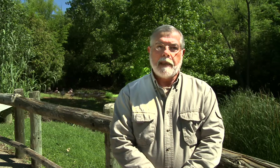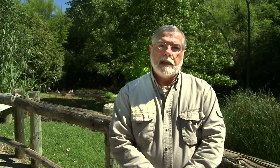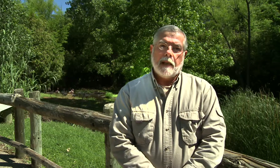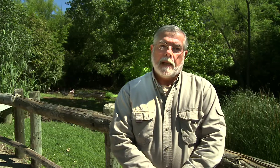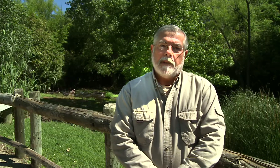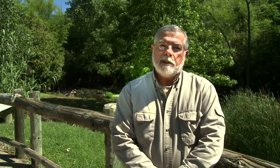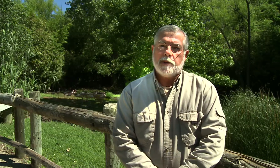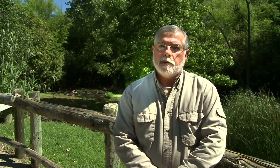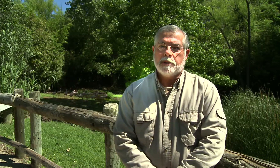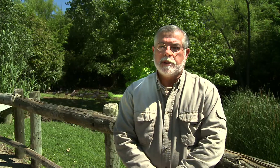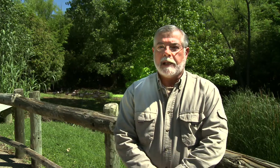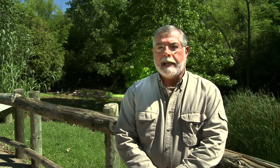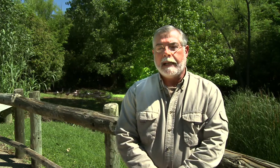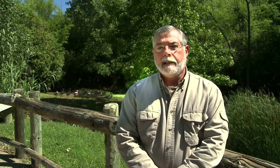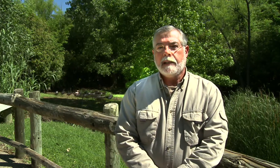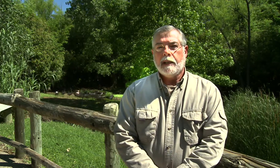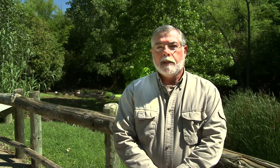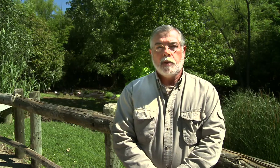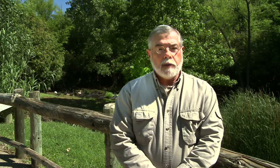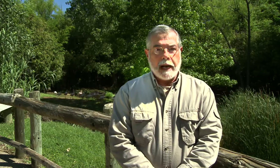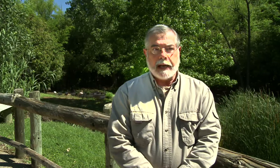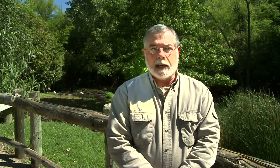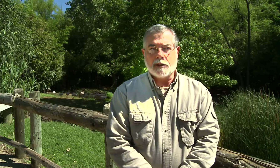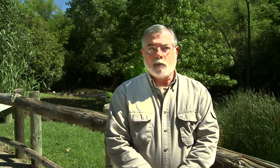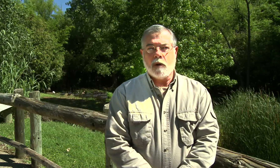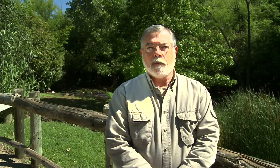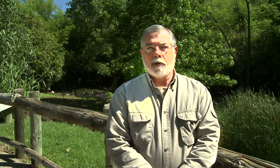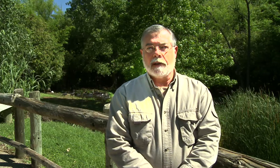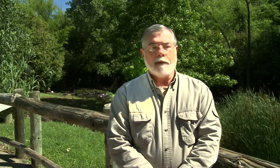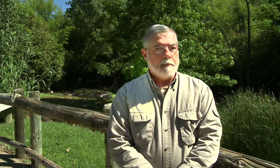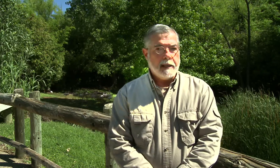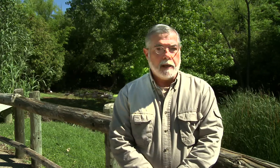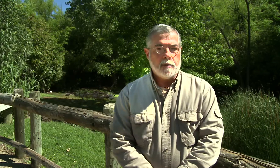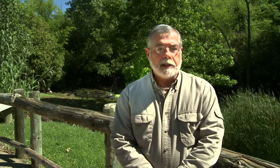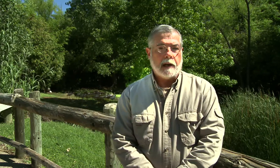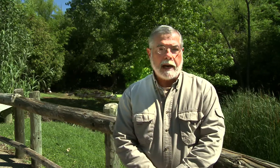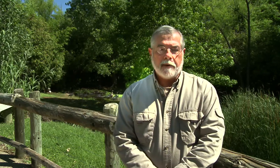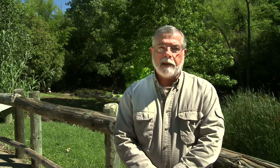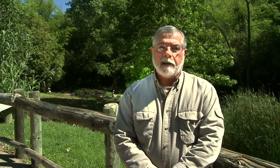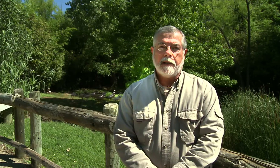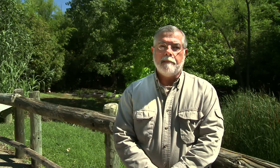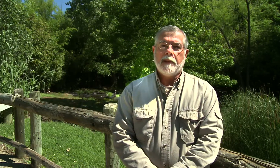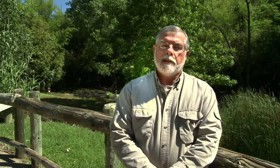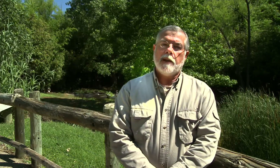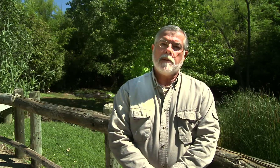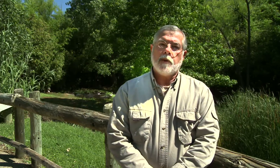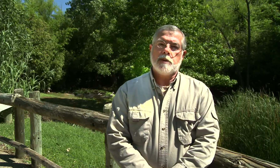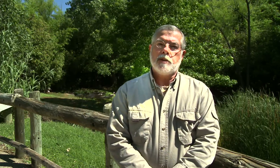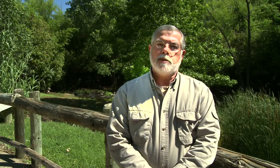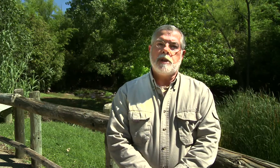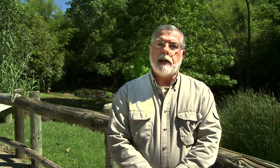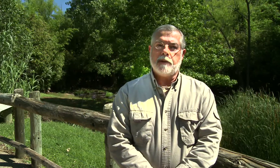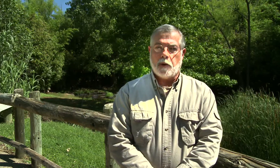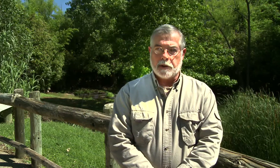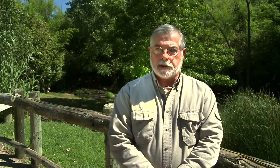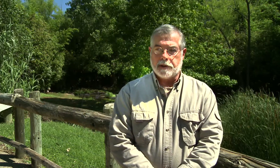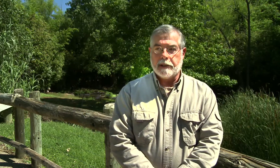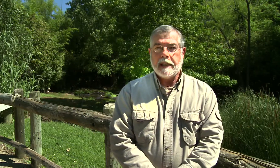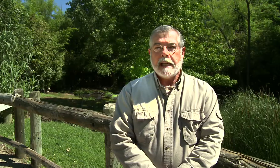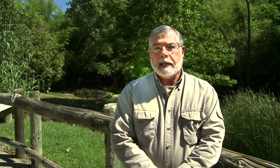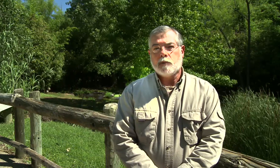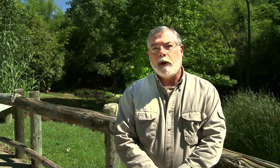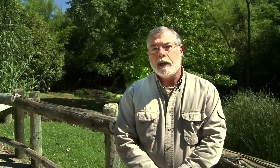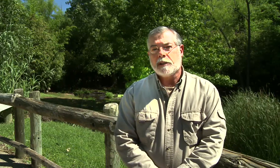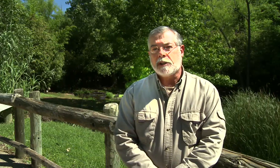Waco. These students designed two night houses, one for the flamingos in our African area, the other for the zoo's giant